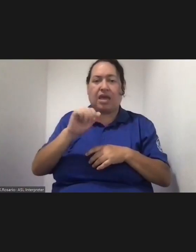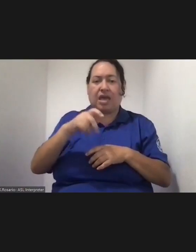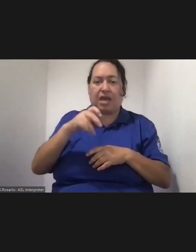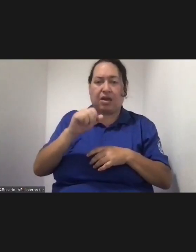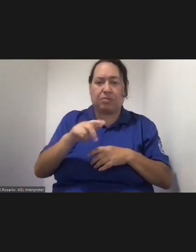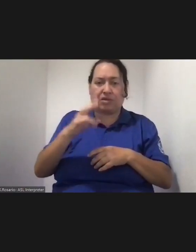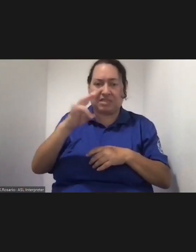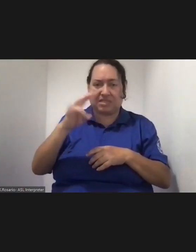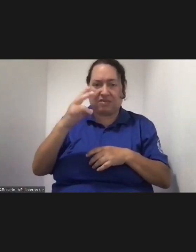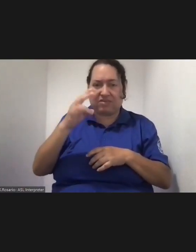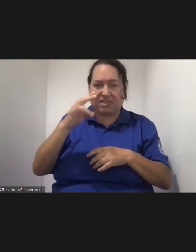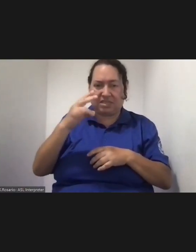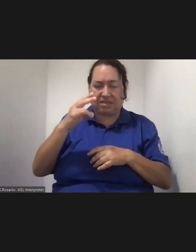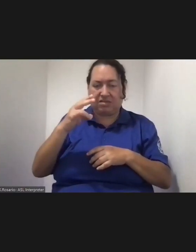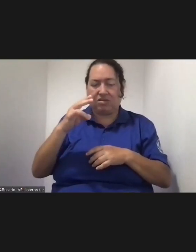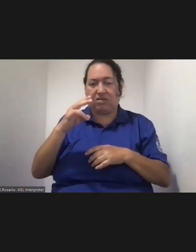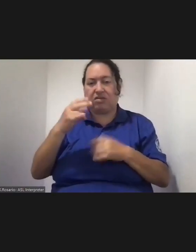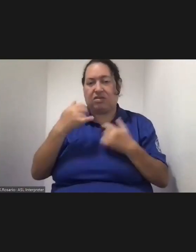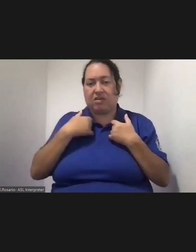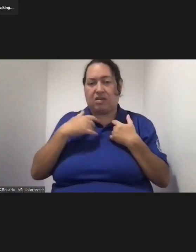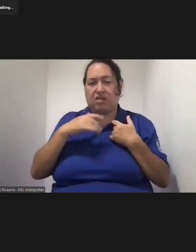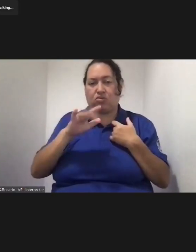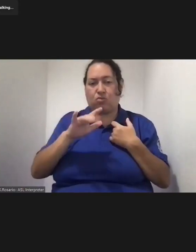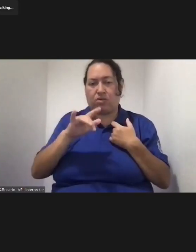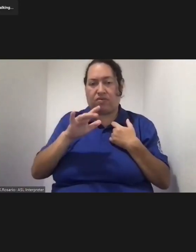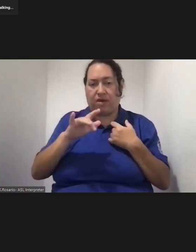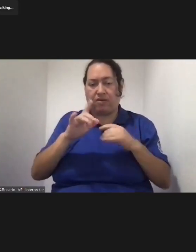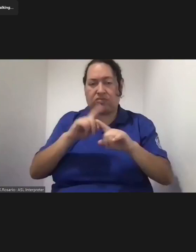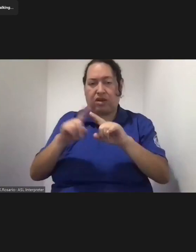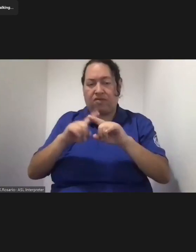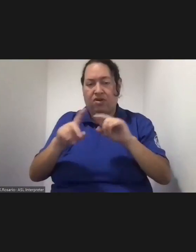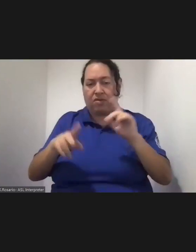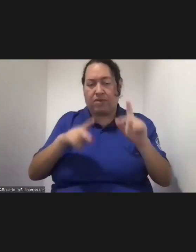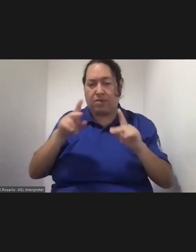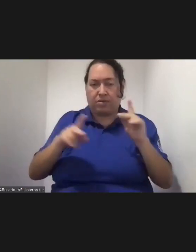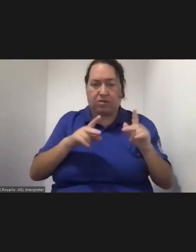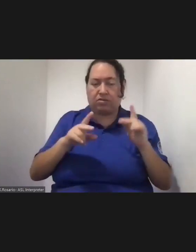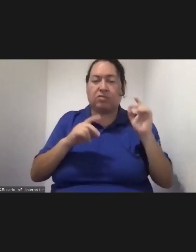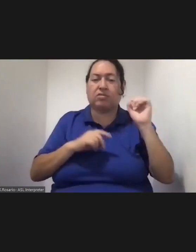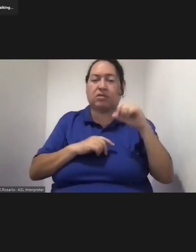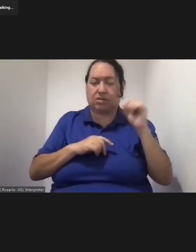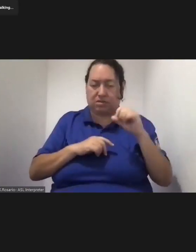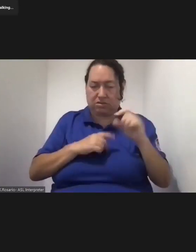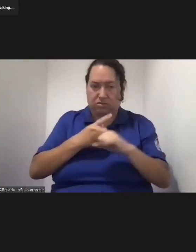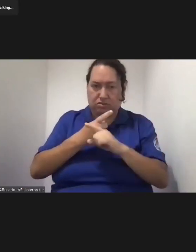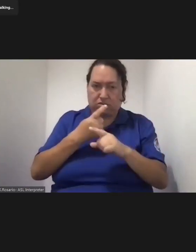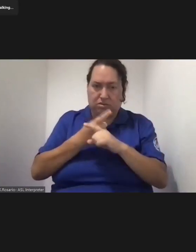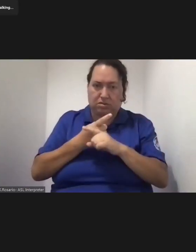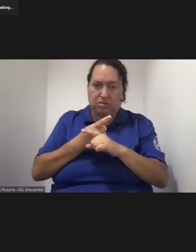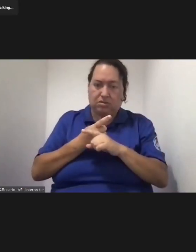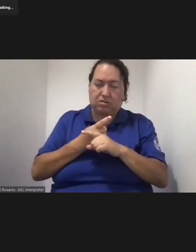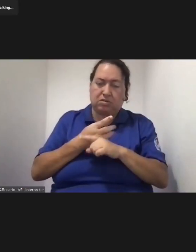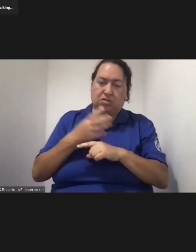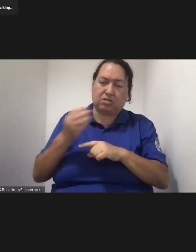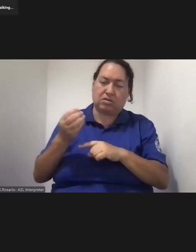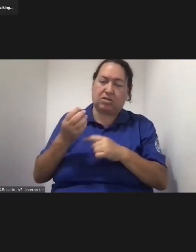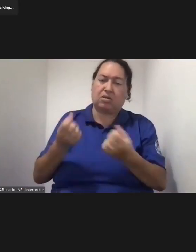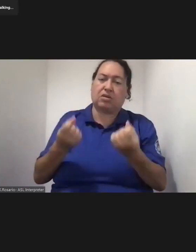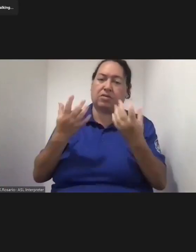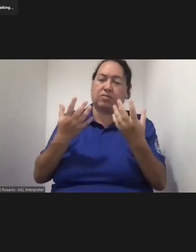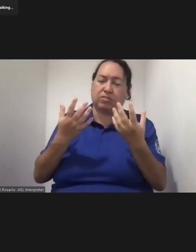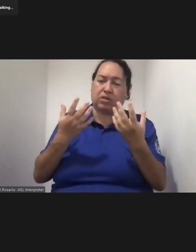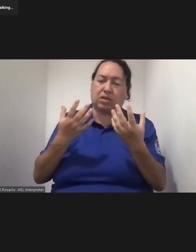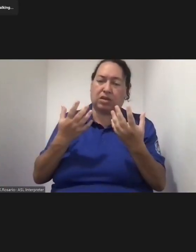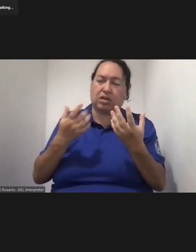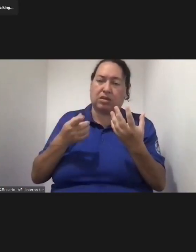were about 25 people. Yes. Okay. And then how many